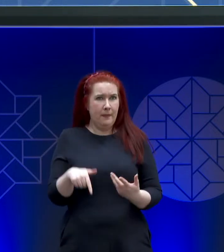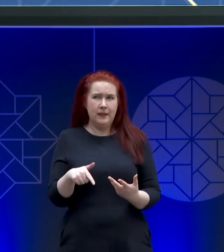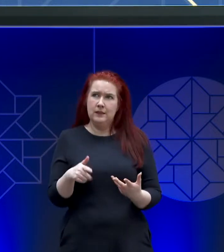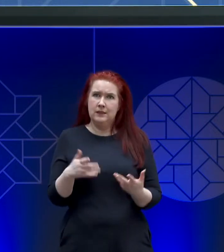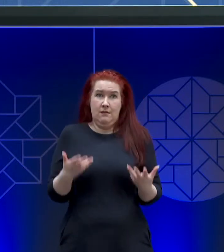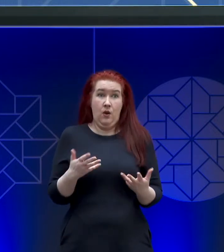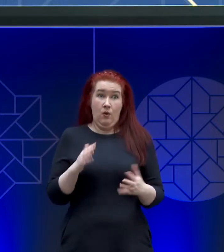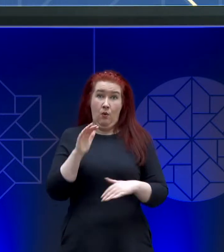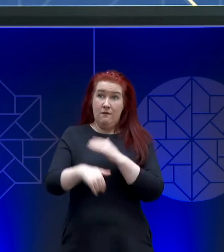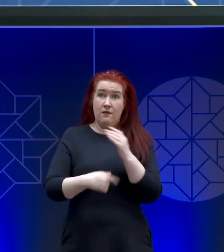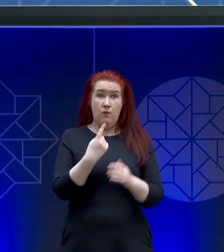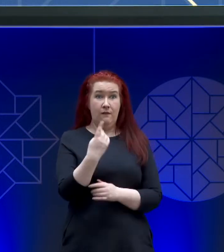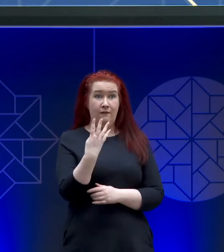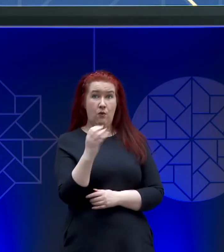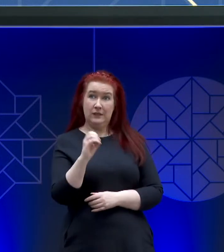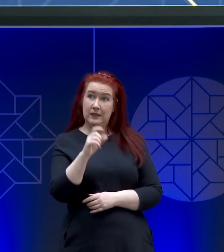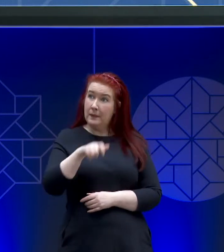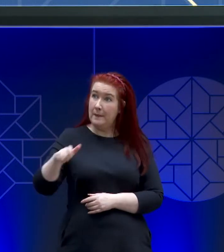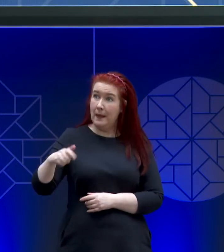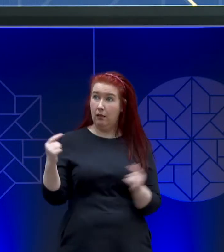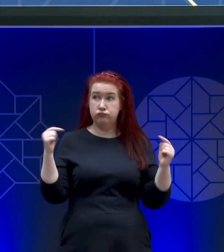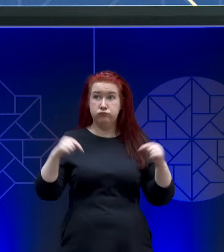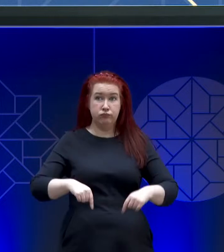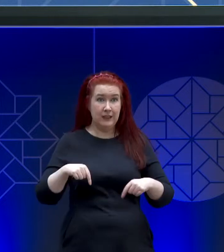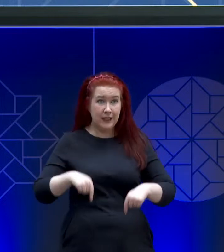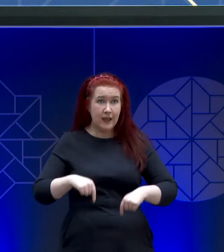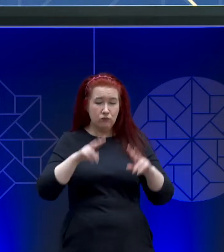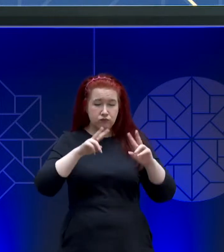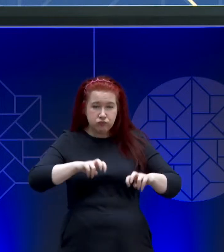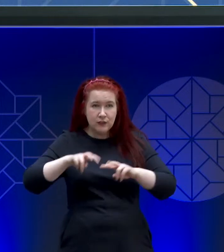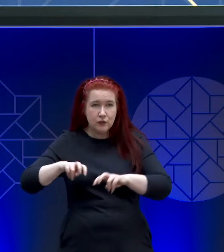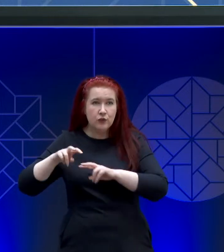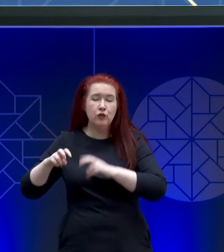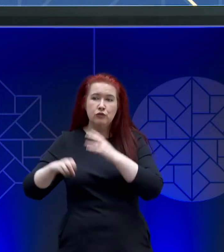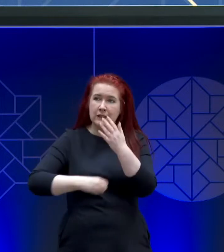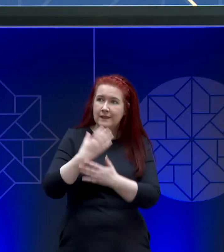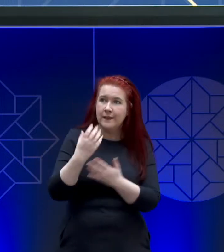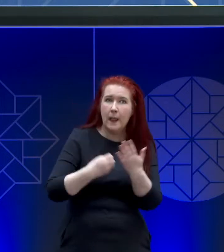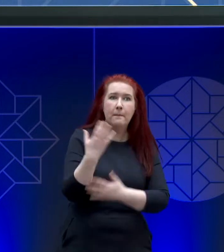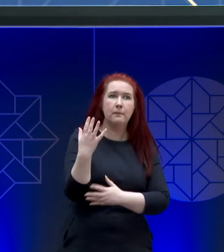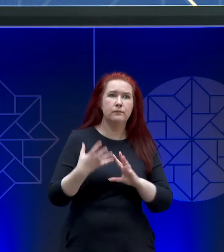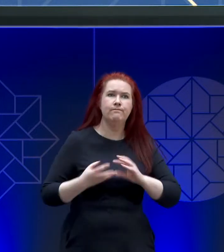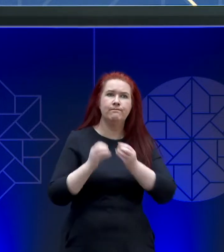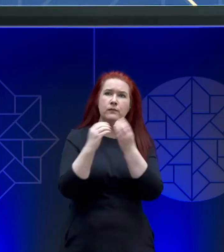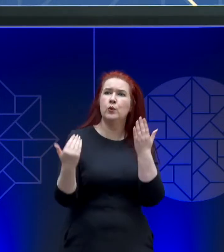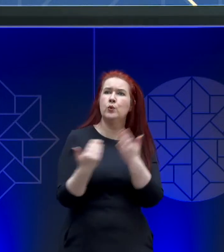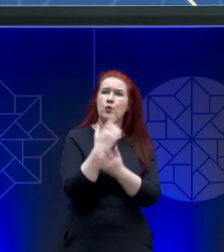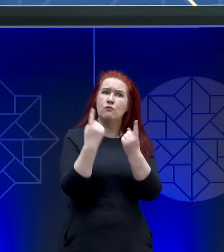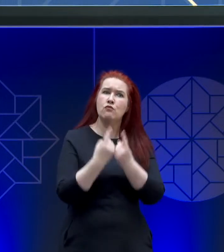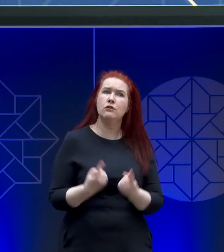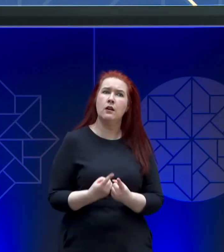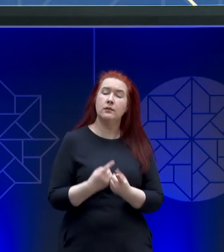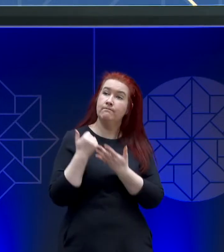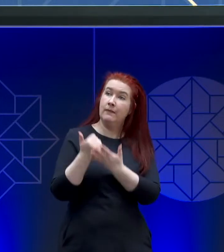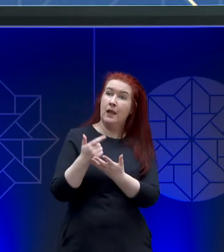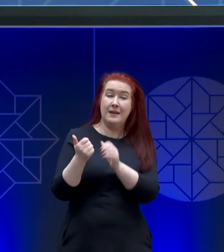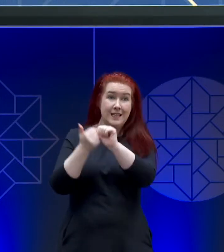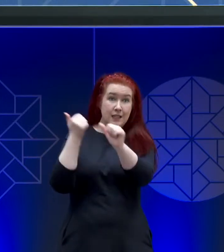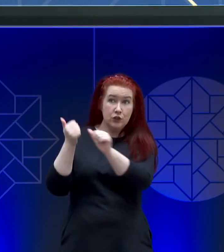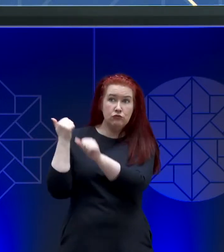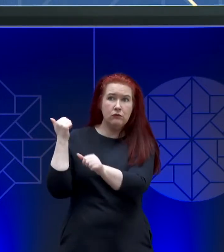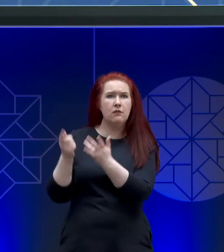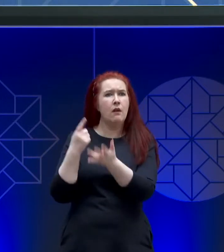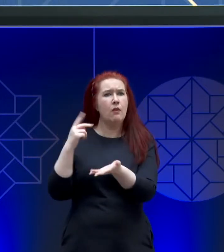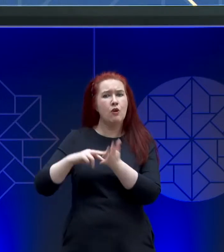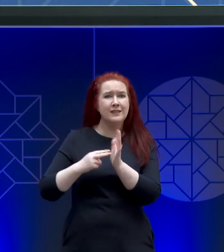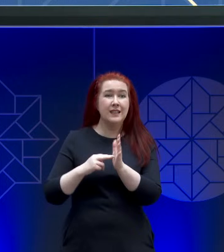involves over 140 people on any given day, researching, developing and producing new products and helping industry and other